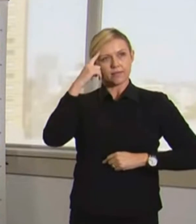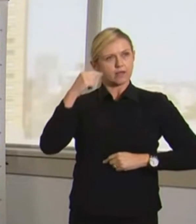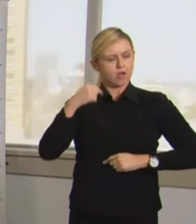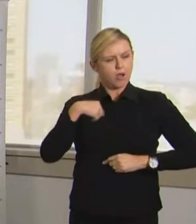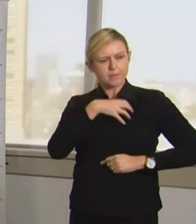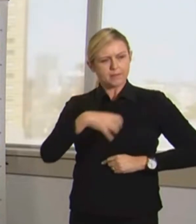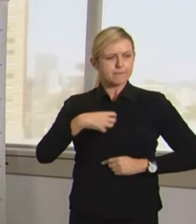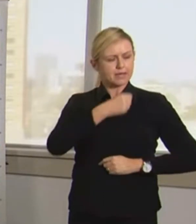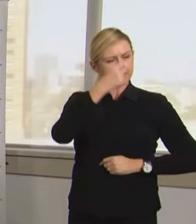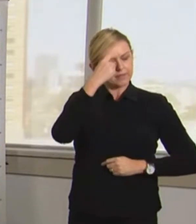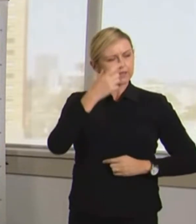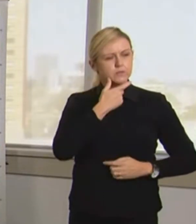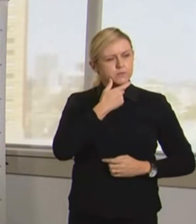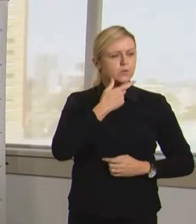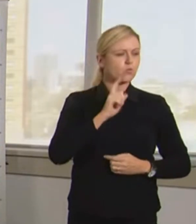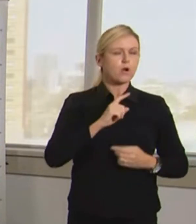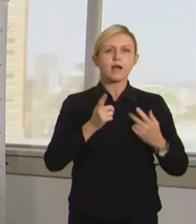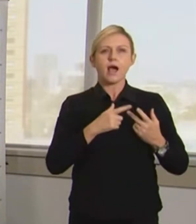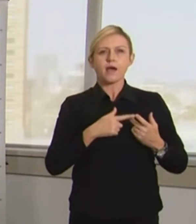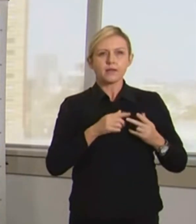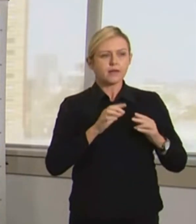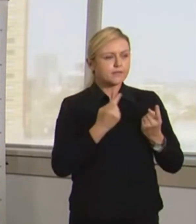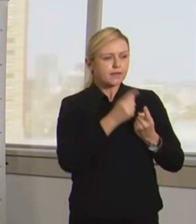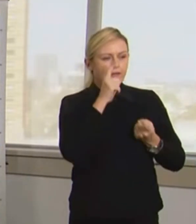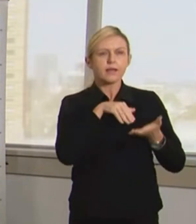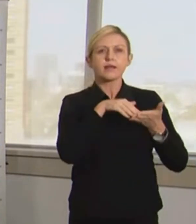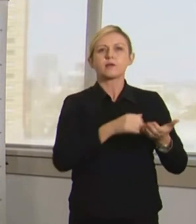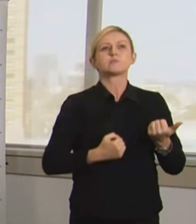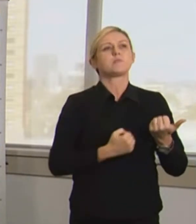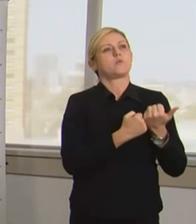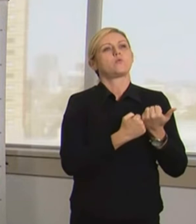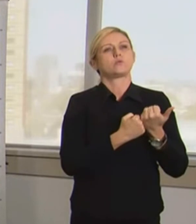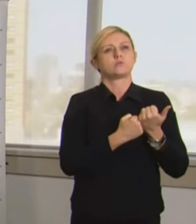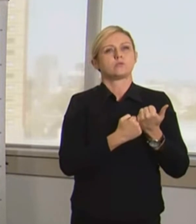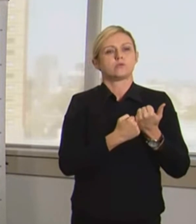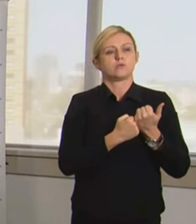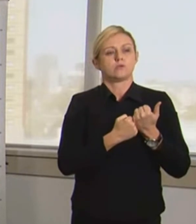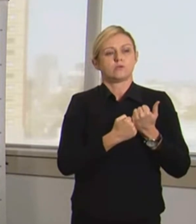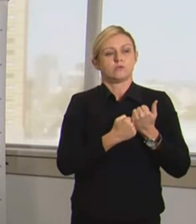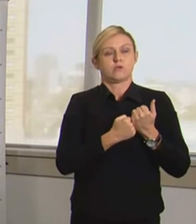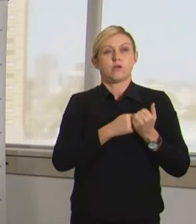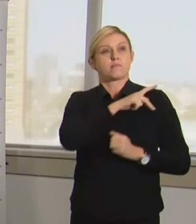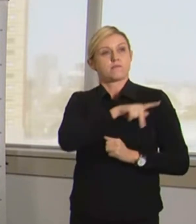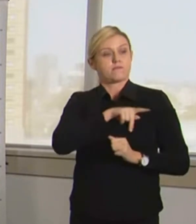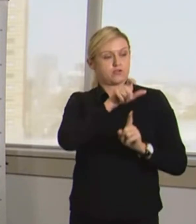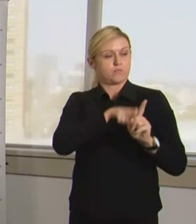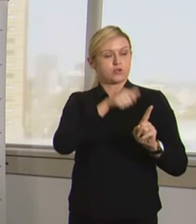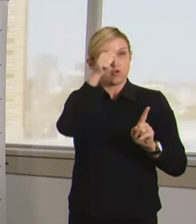the infectious diseases specialist on the ground, the New South Wales Health Infectious Diseases Specialist, is saying is that they have